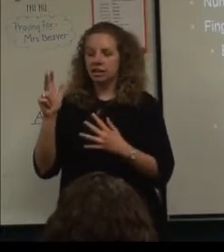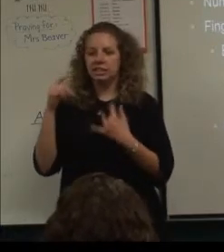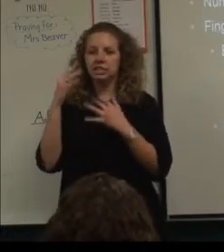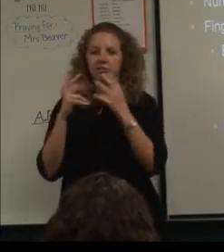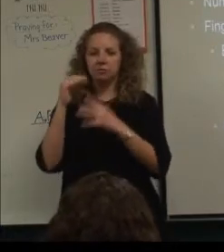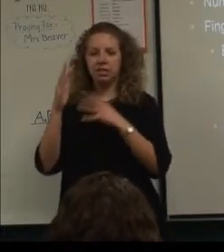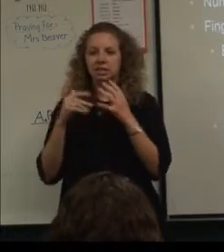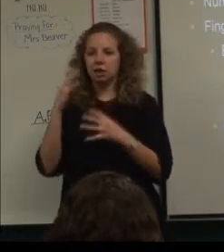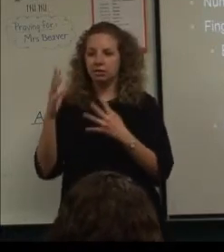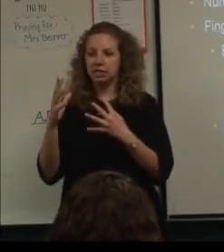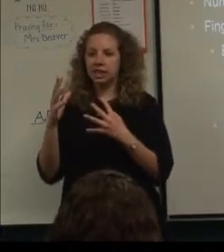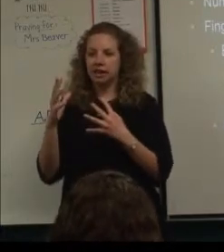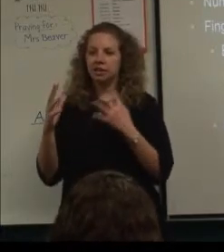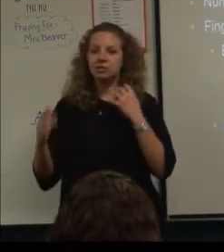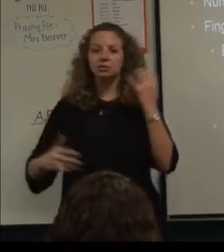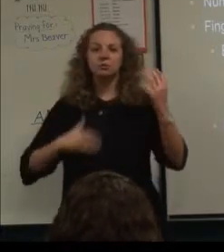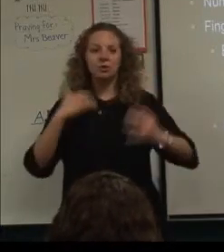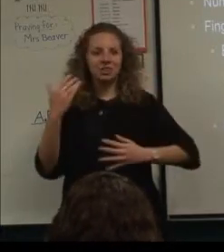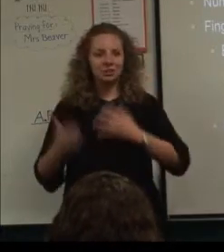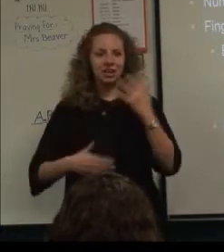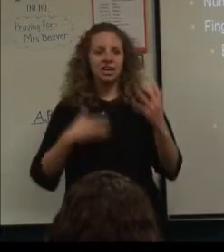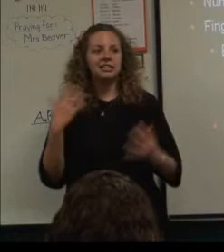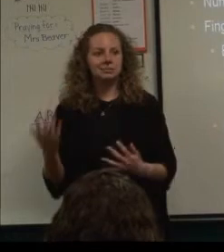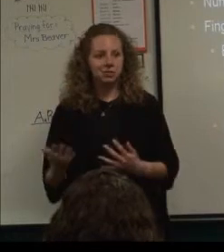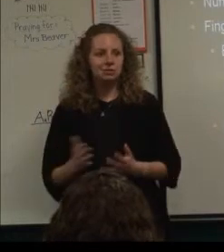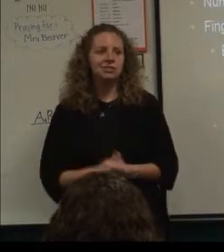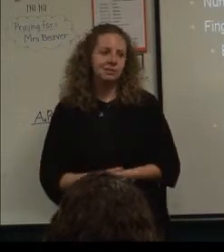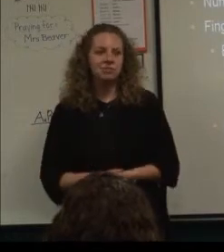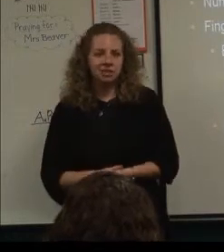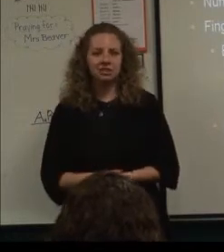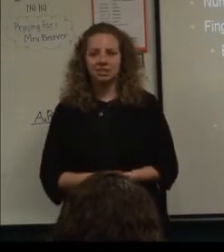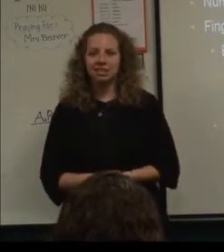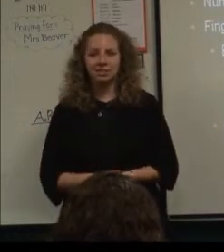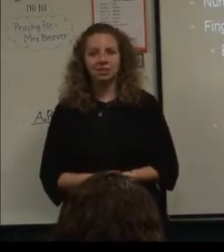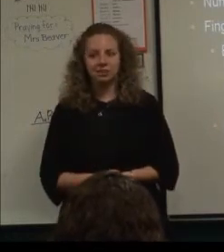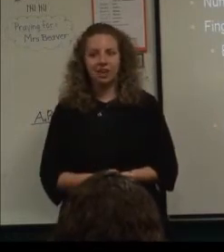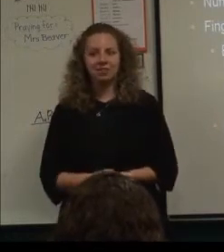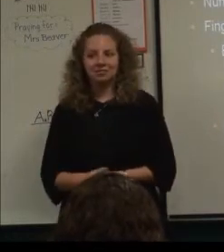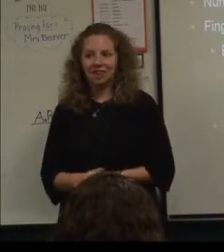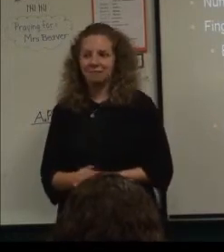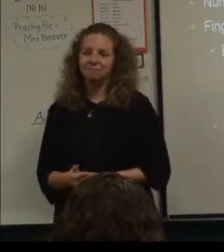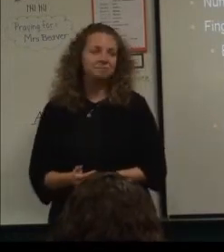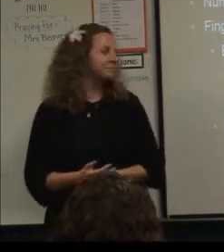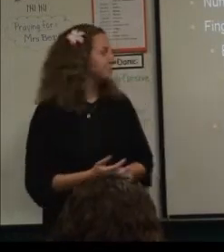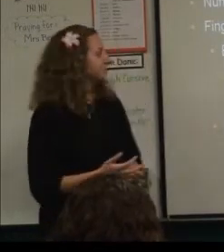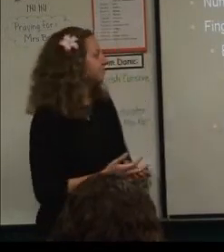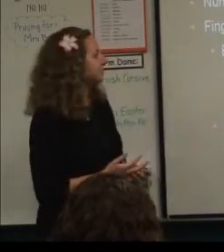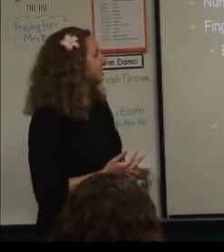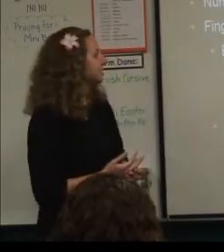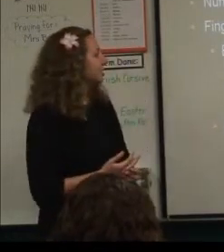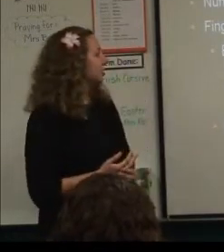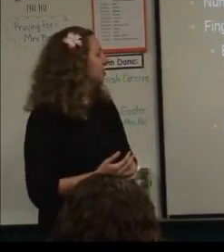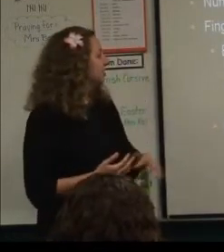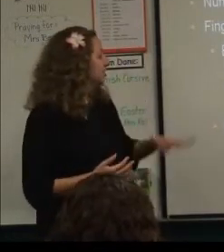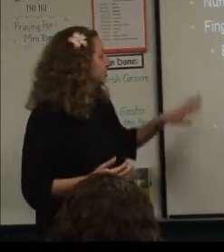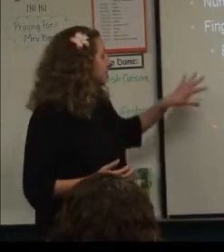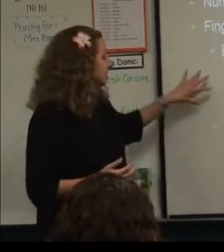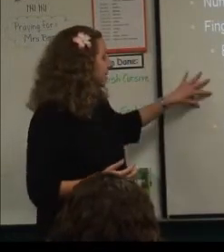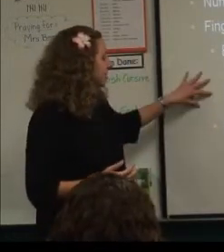it's easier for me to go into that. So the more that you get accustomed to doing something, then the easier it'll get. Okay. So we talked about